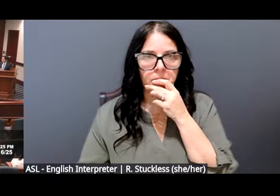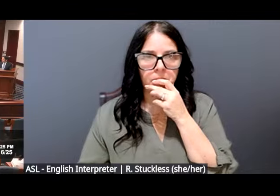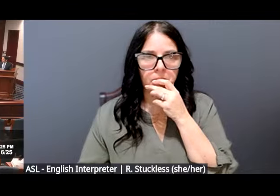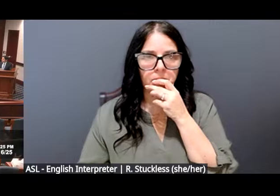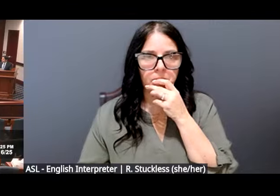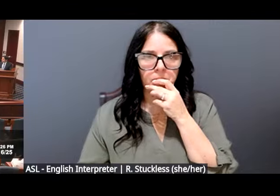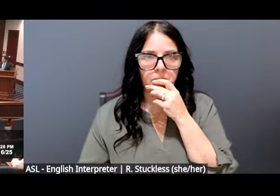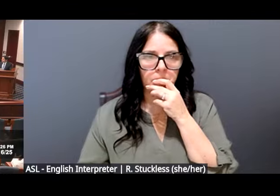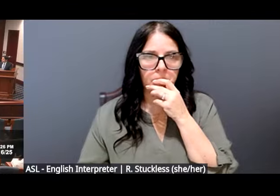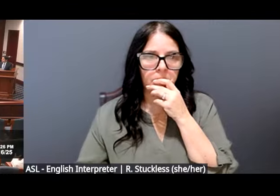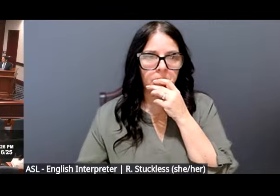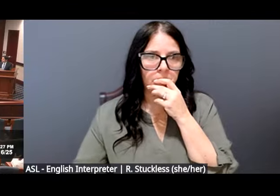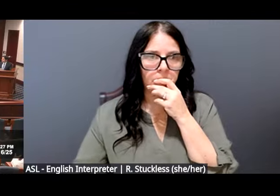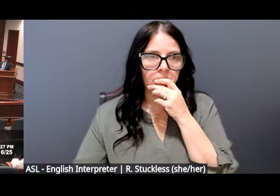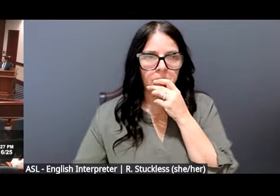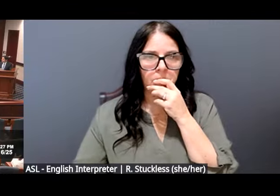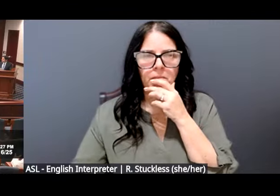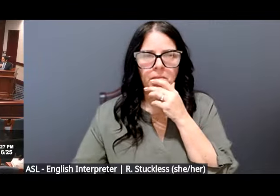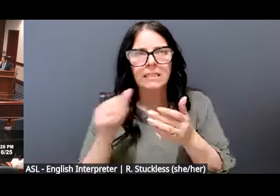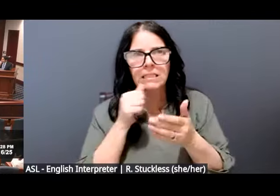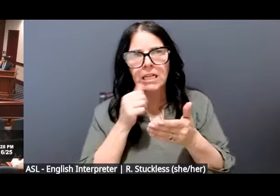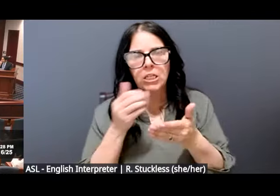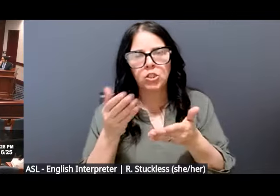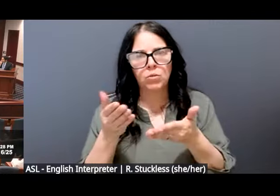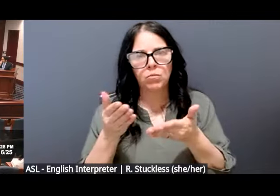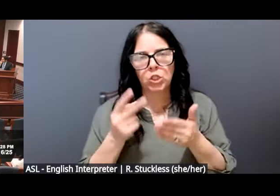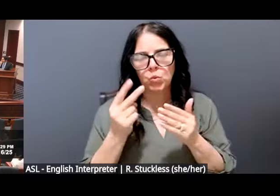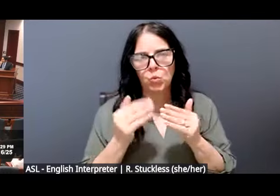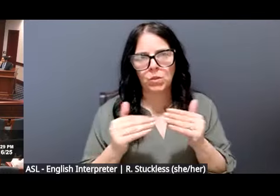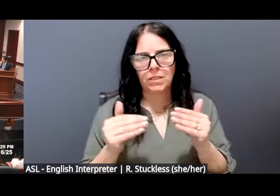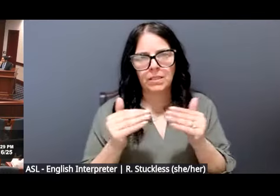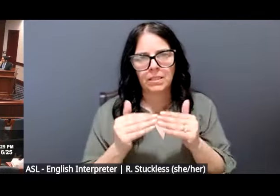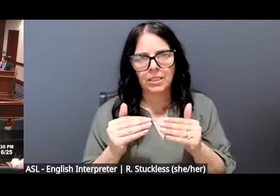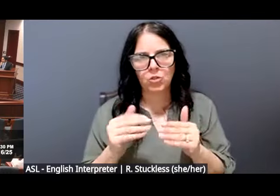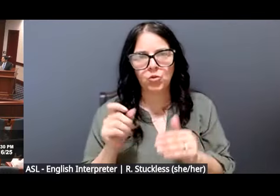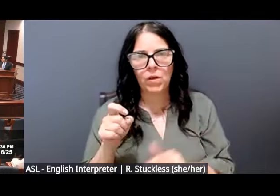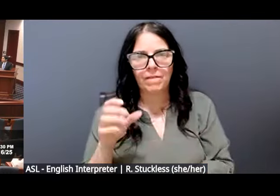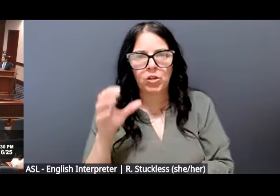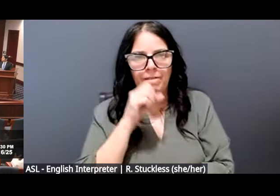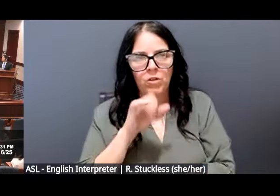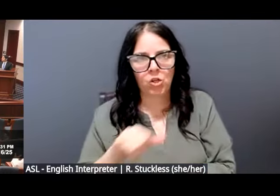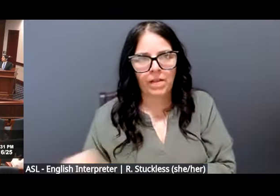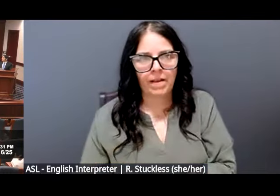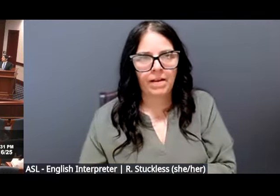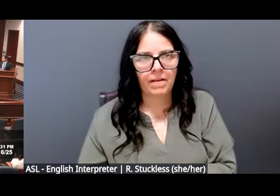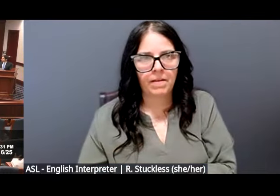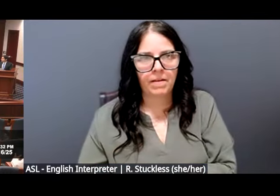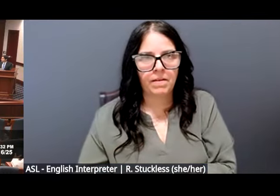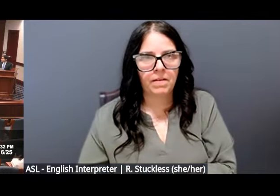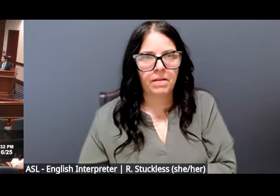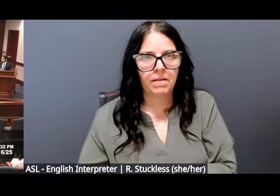doesn't bring in the two-tier structure. You have to infer that. I don't think it.